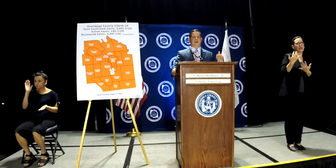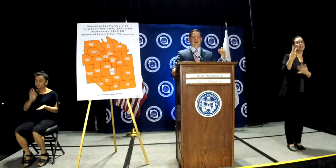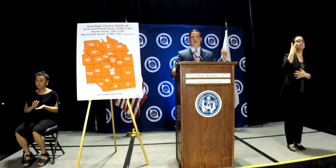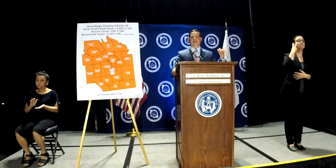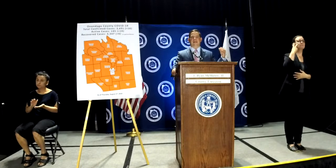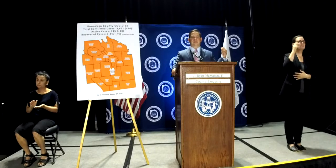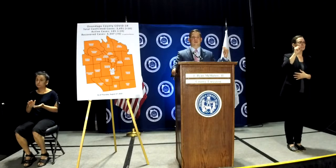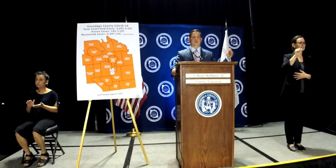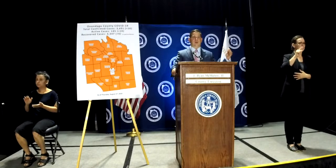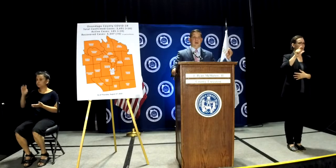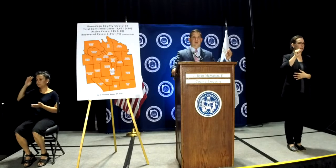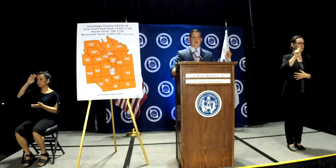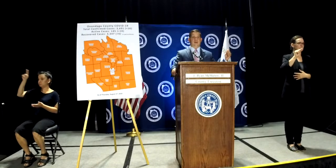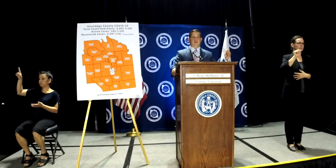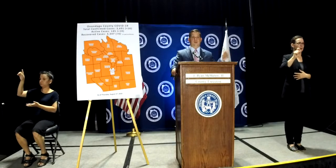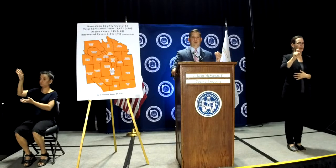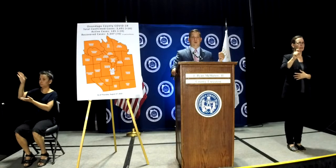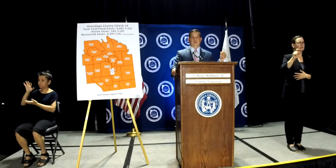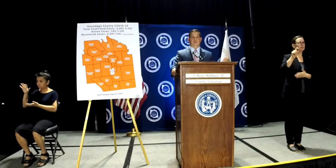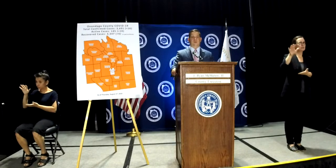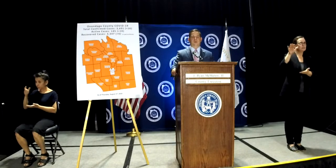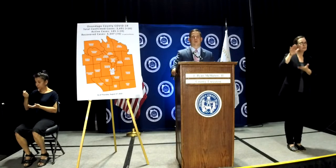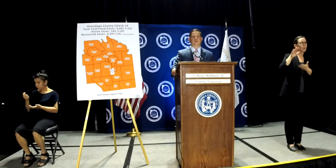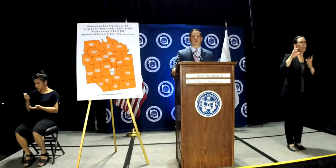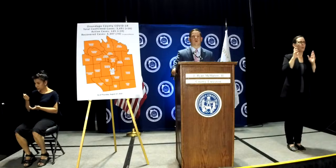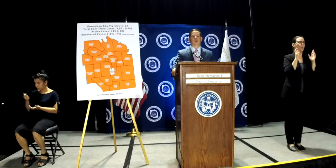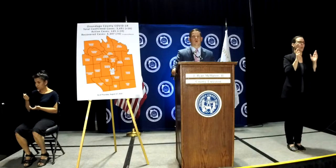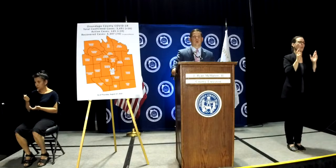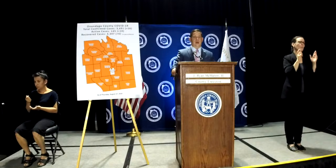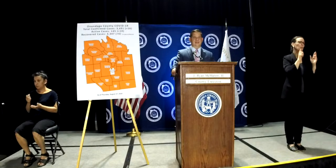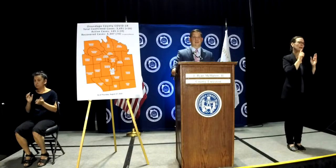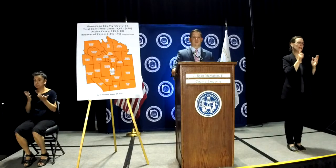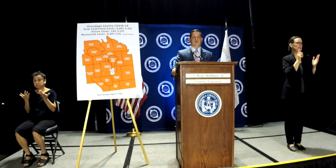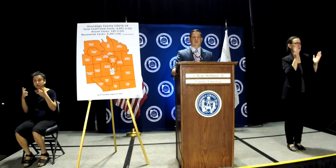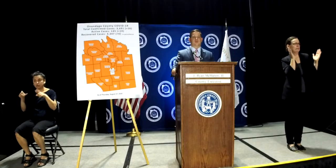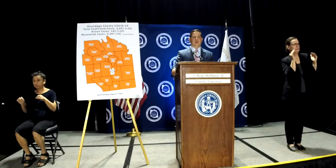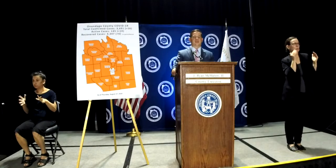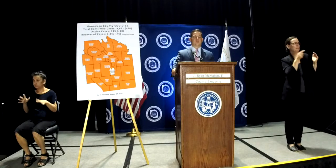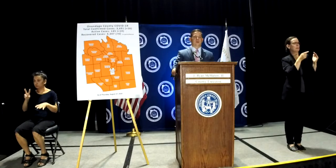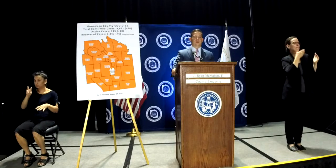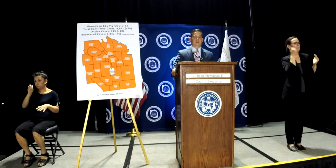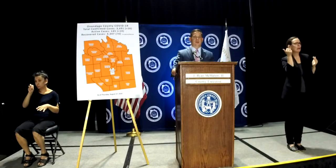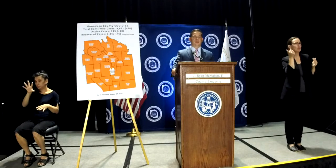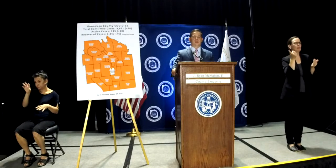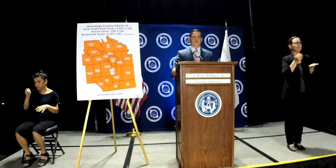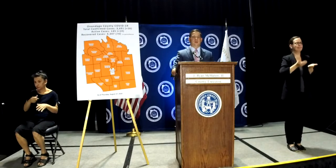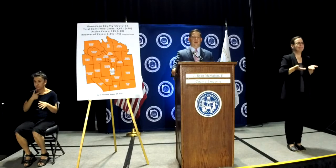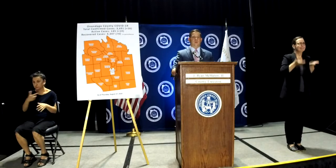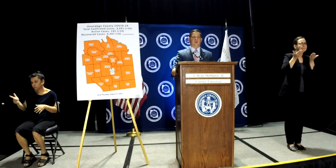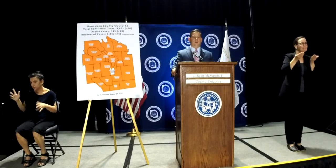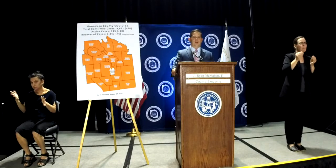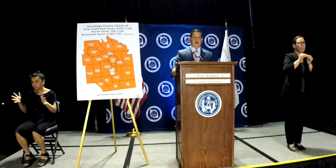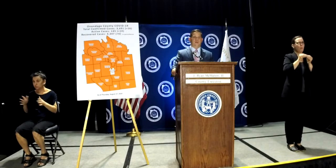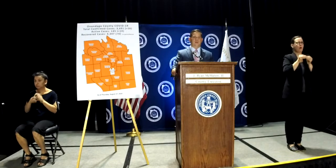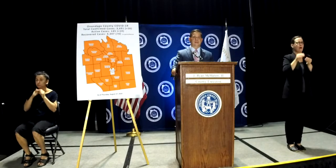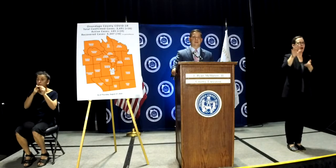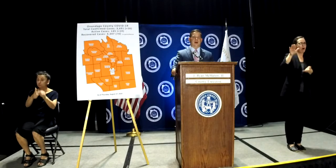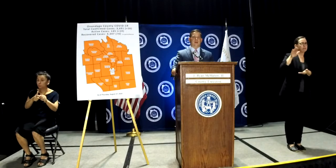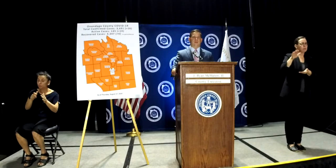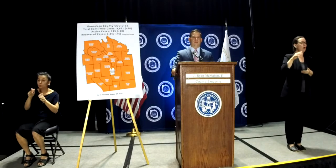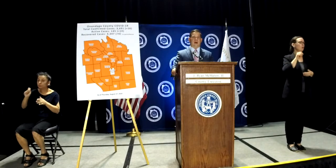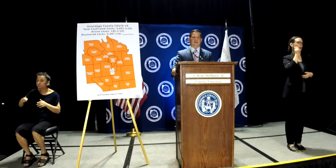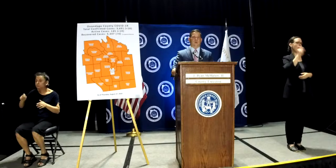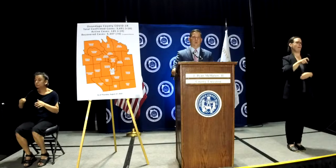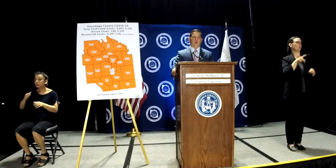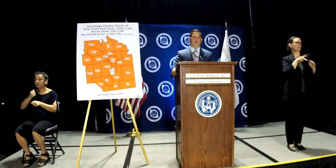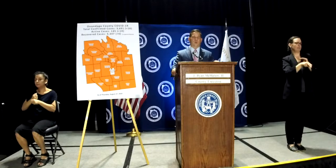help, I may not need to do that to 250 people. So we're asking for this flexibility so that we have the least amount